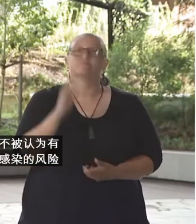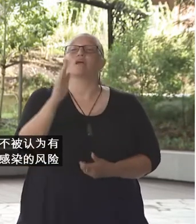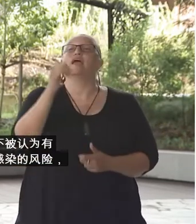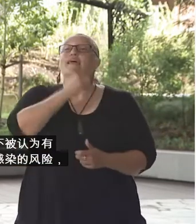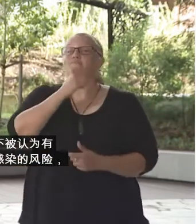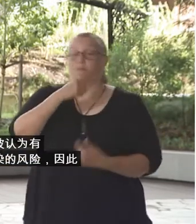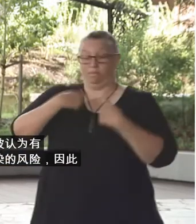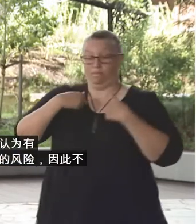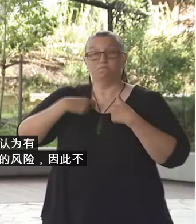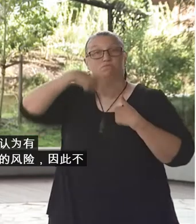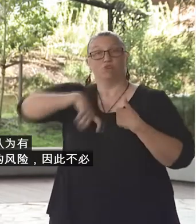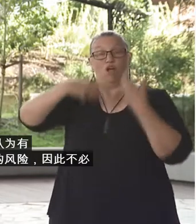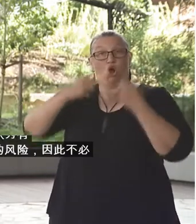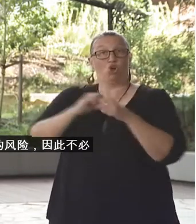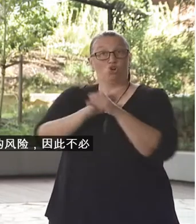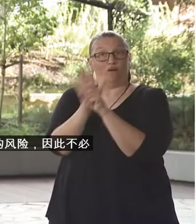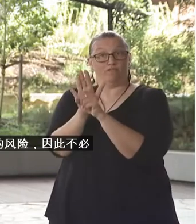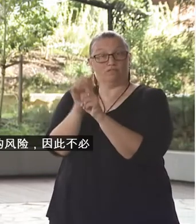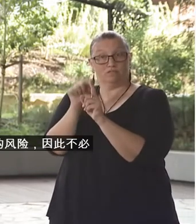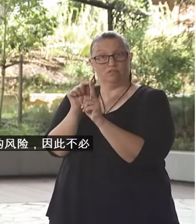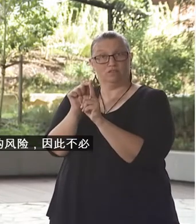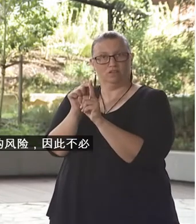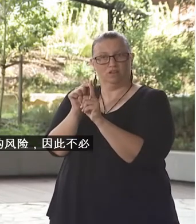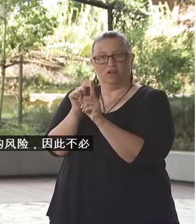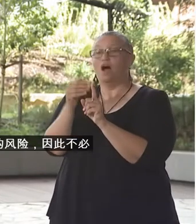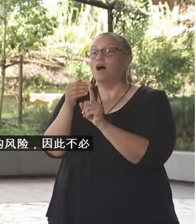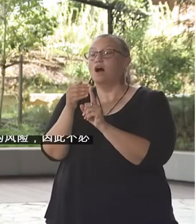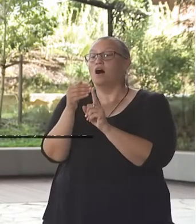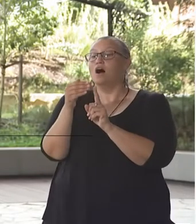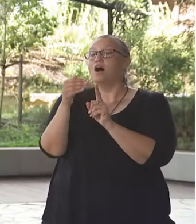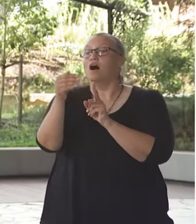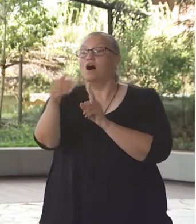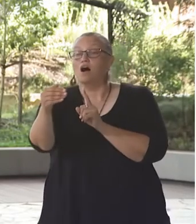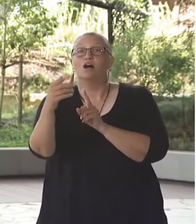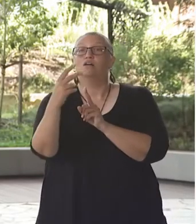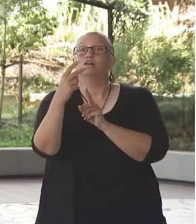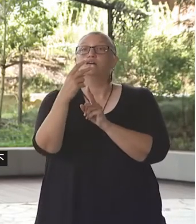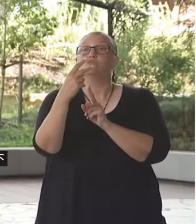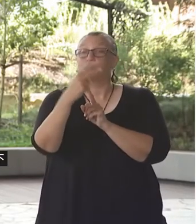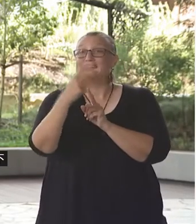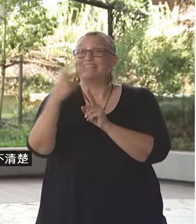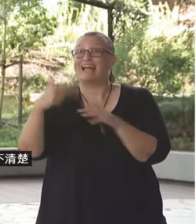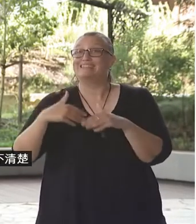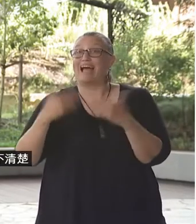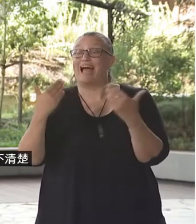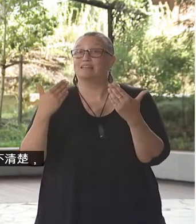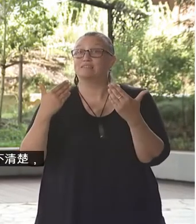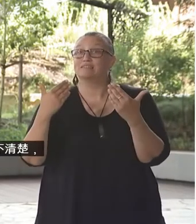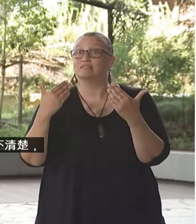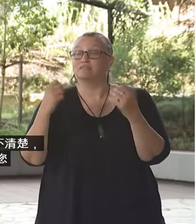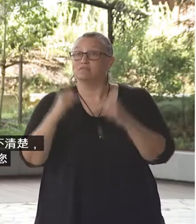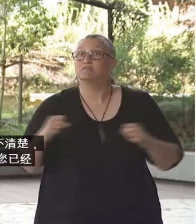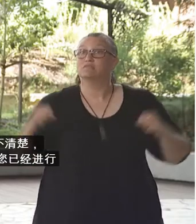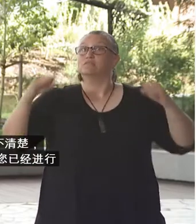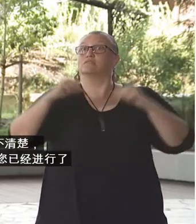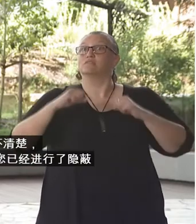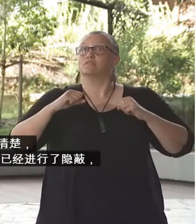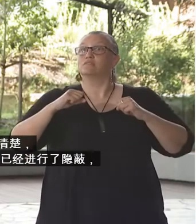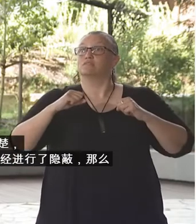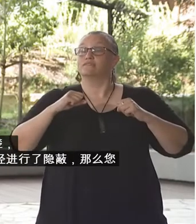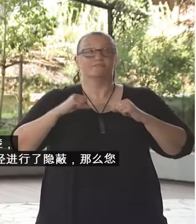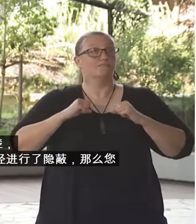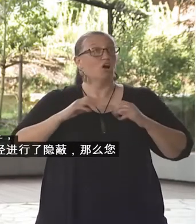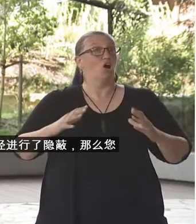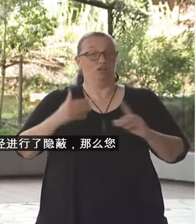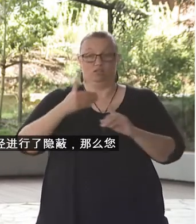reinfection and therefore don't have to isolate. So that may not have been clear. So for instance, if you've had